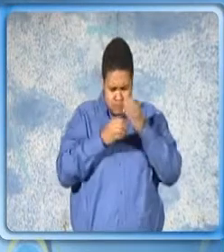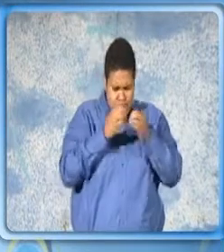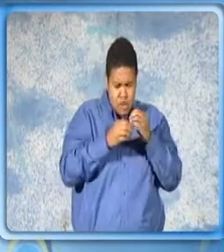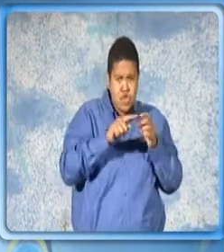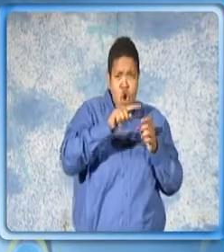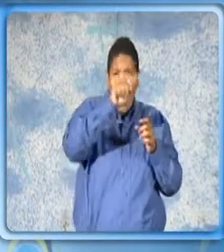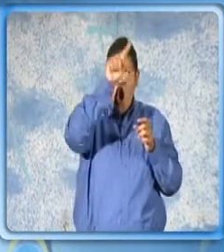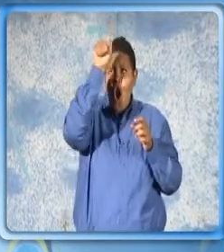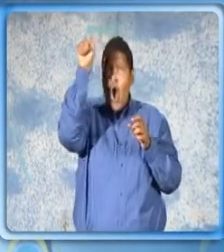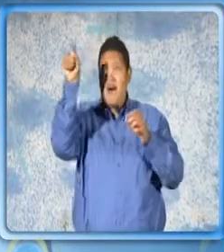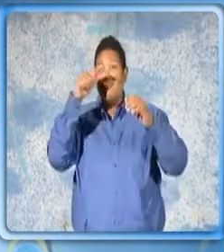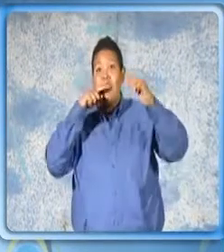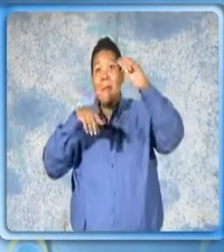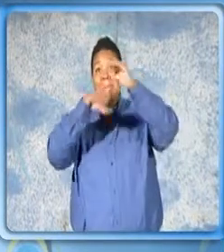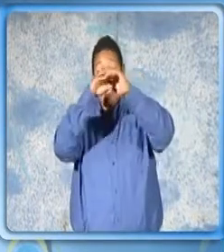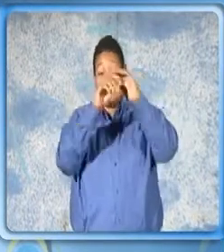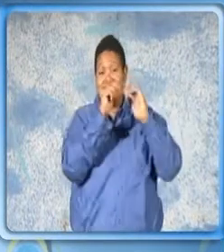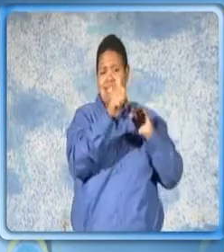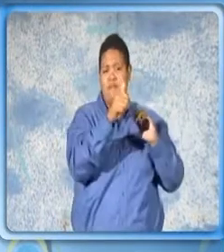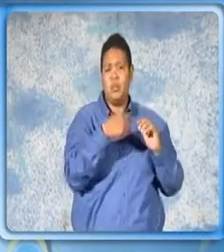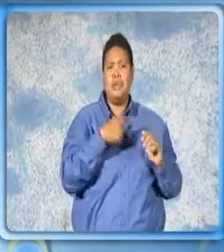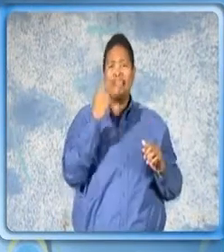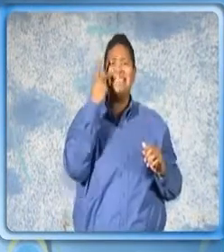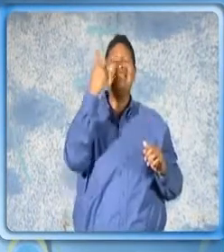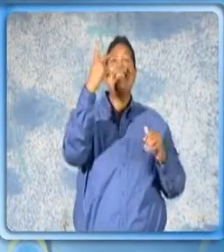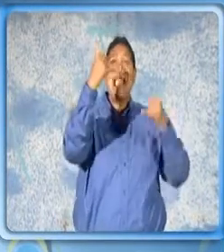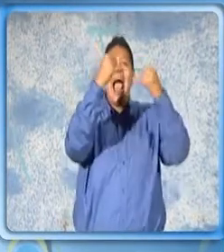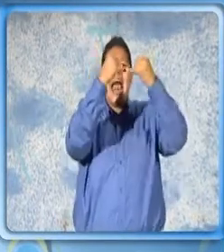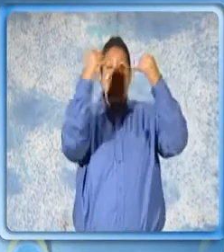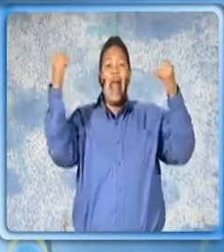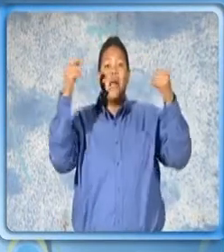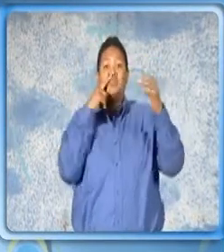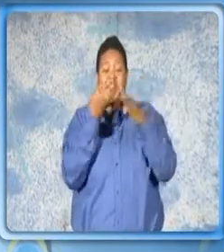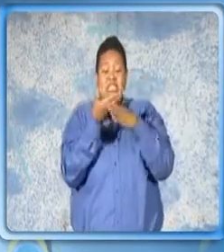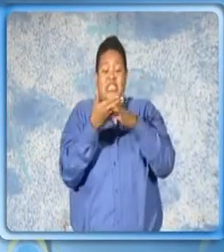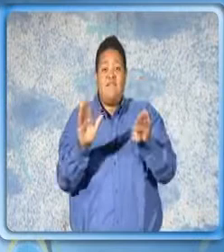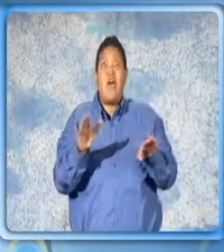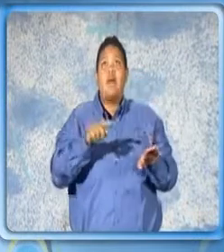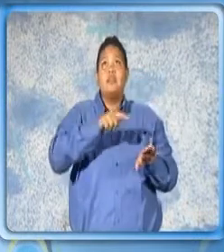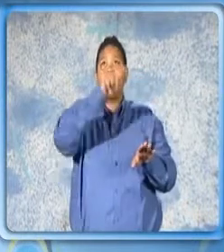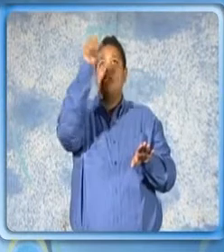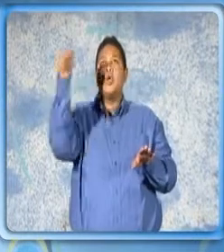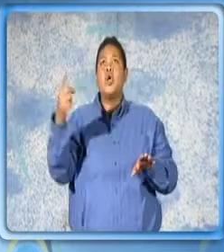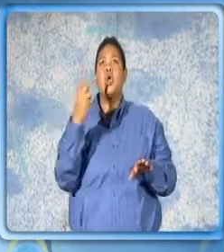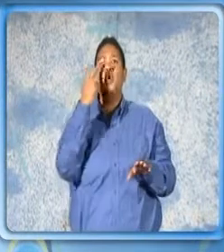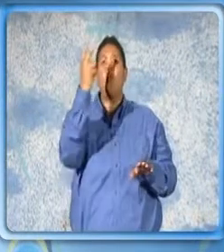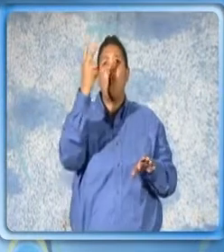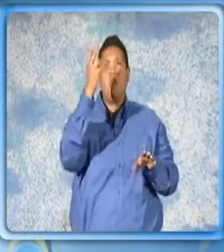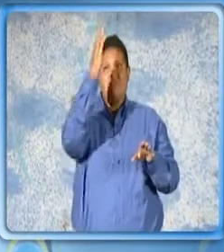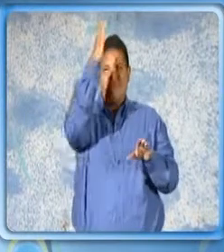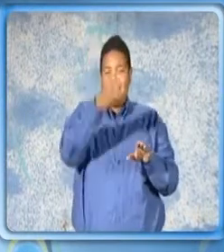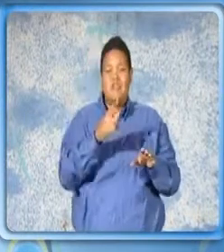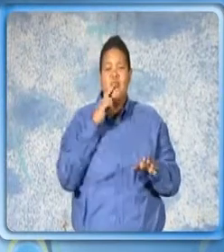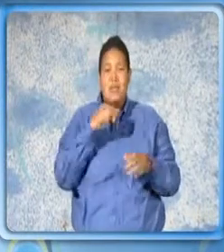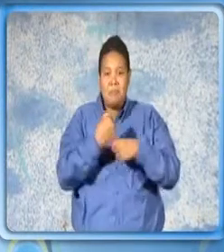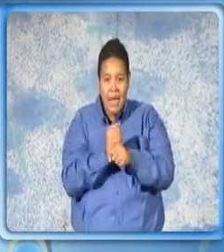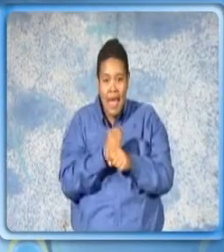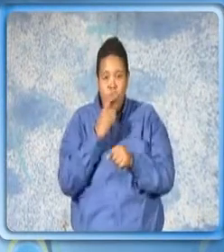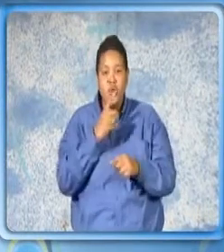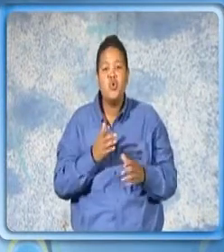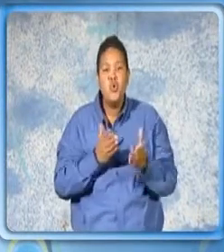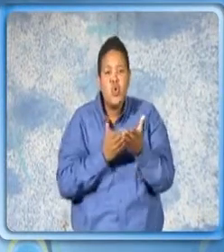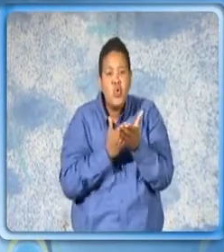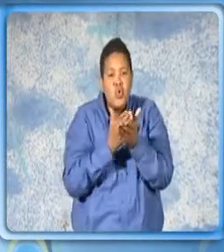it maps onto itself, we see that a line which divides the curve into two identical parts is formed, which passes through